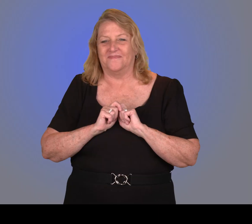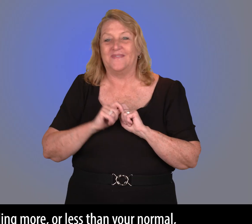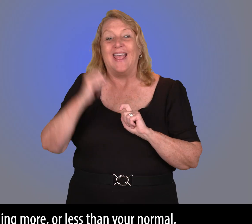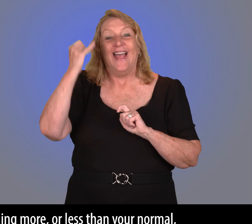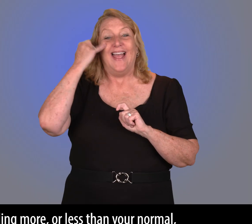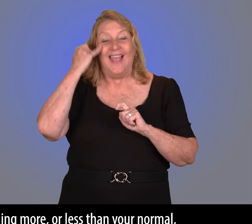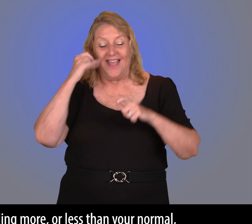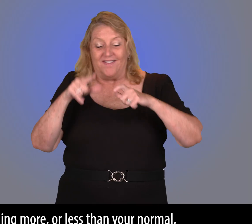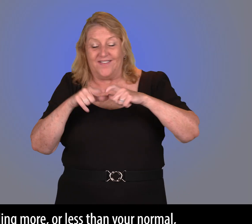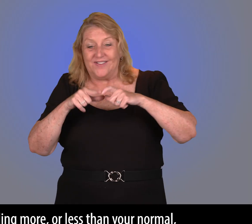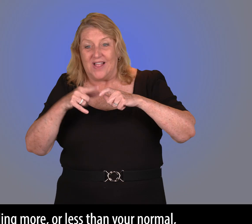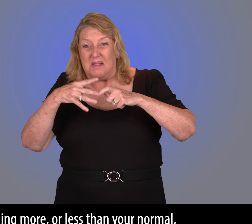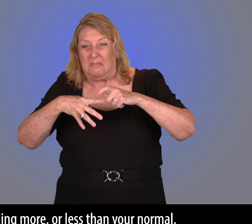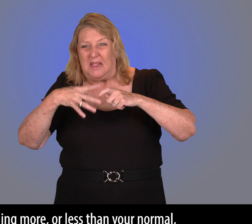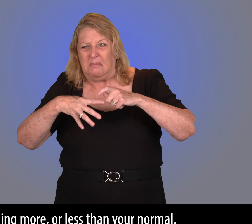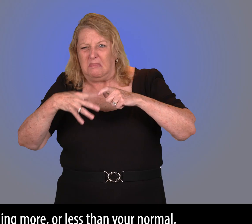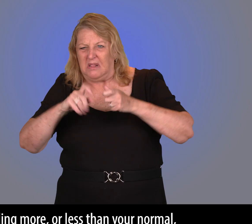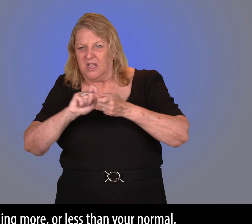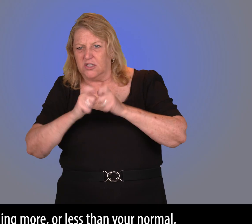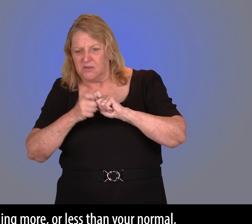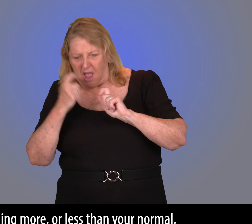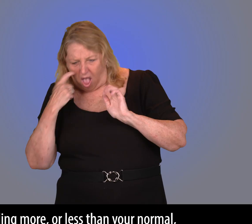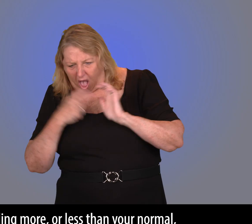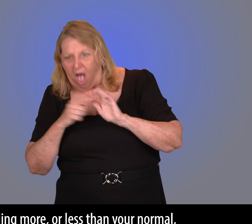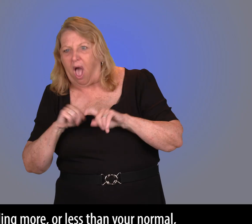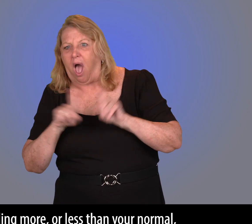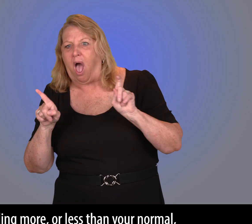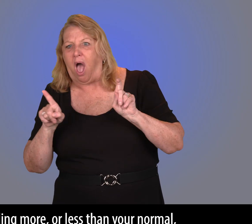If you are bleeding more or less than your normal,